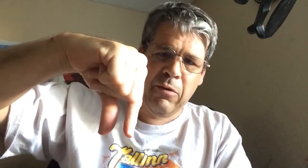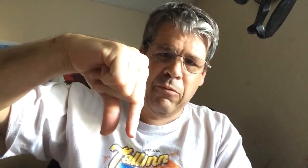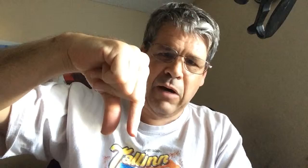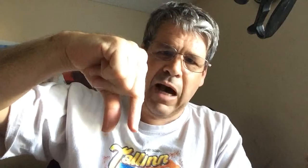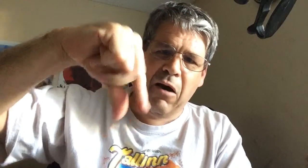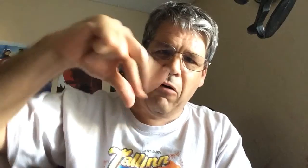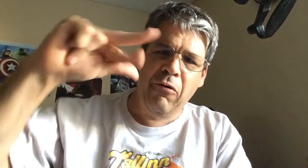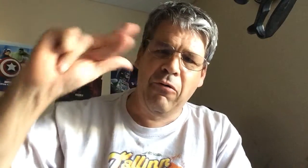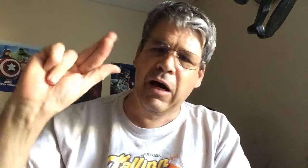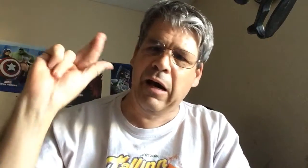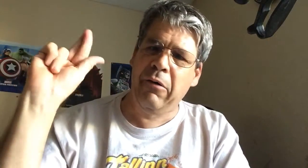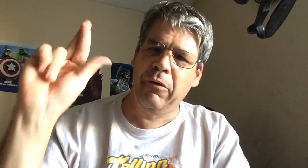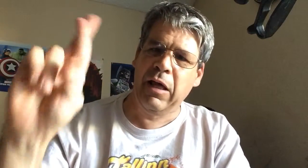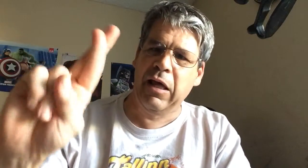Now, R is